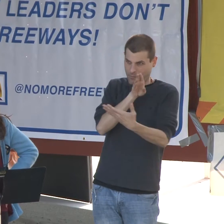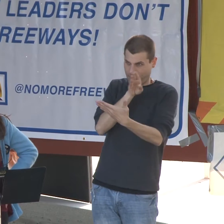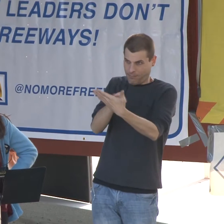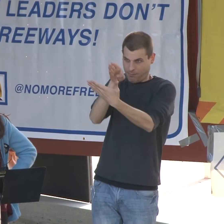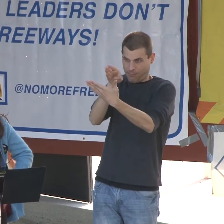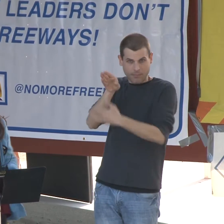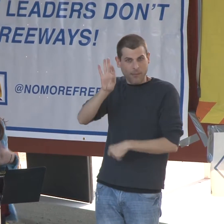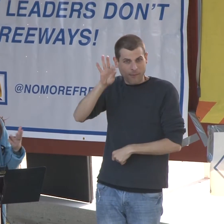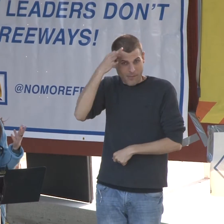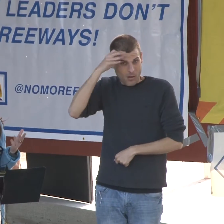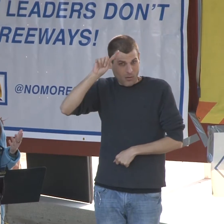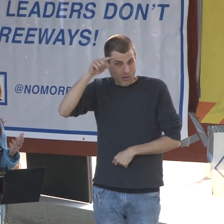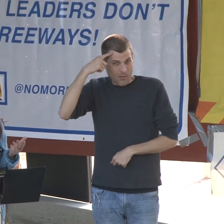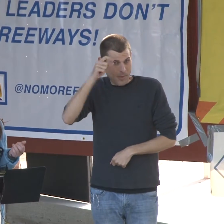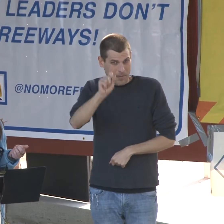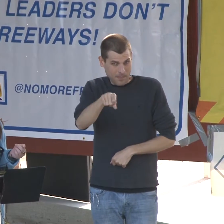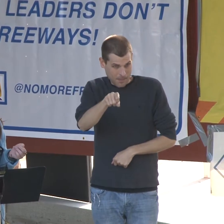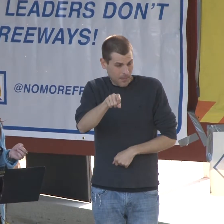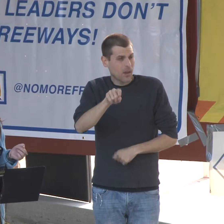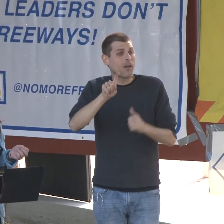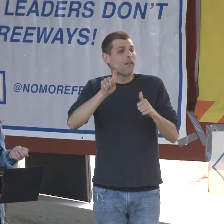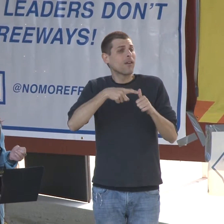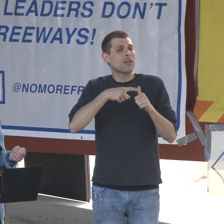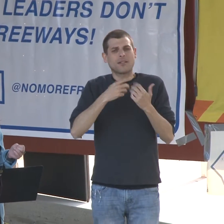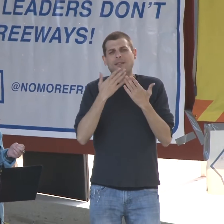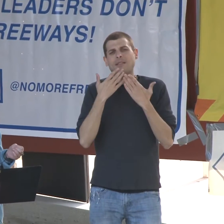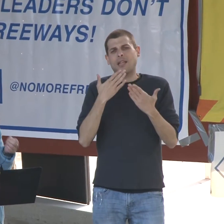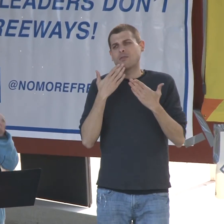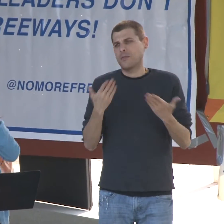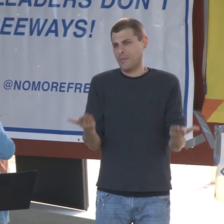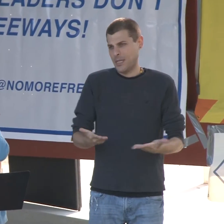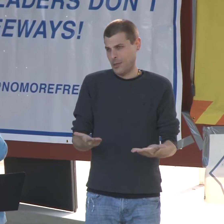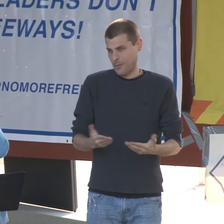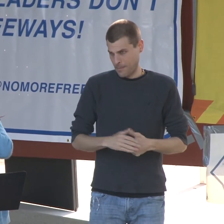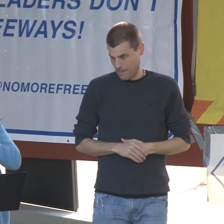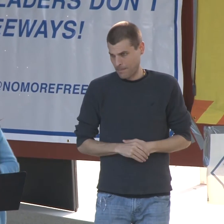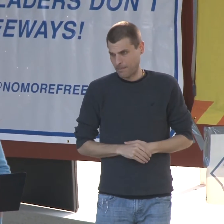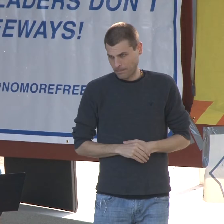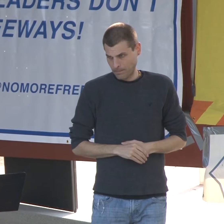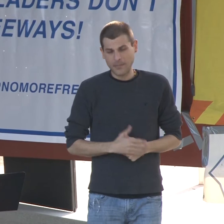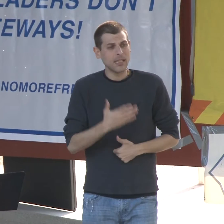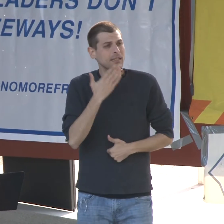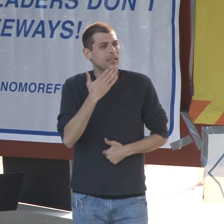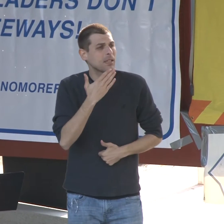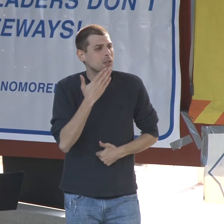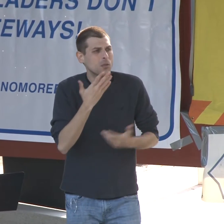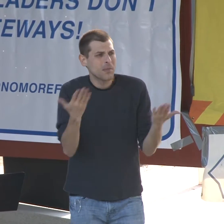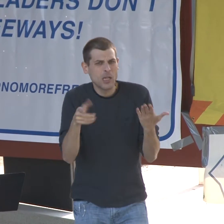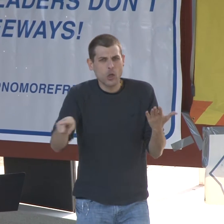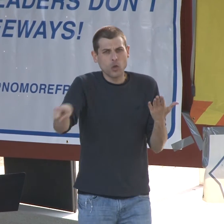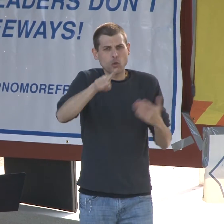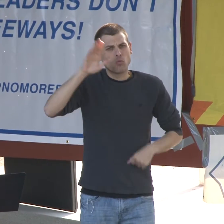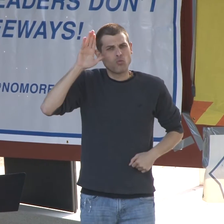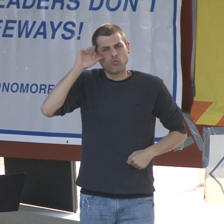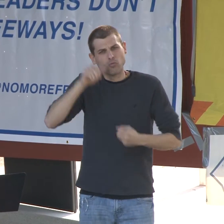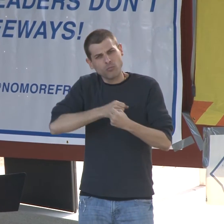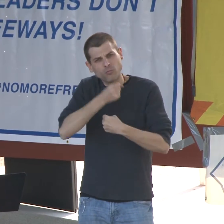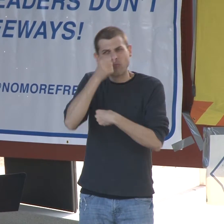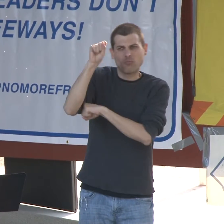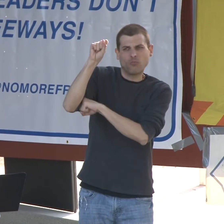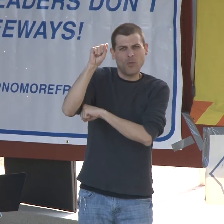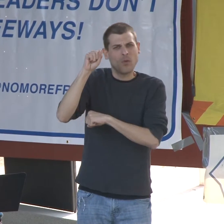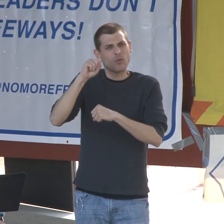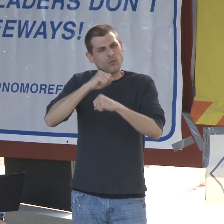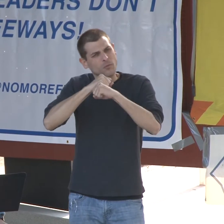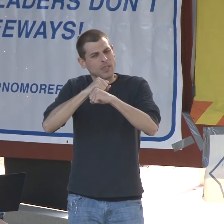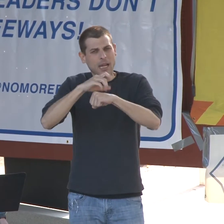lawsuit. And first of all, I just want to thank all of you for being here today, for continuing to stand up for environmental justice,